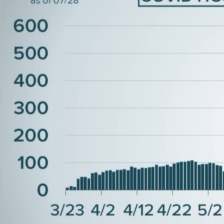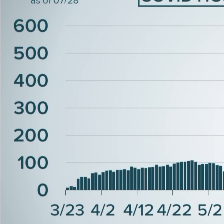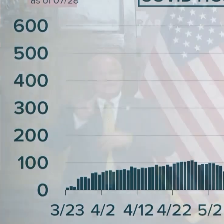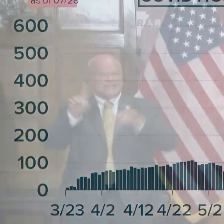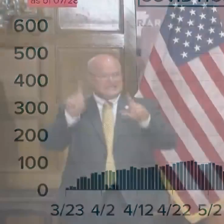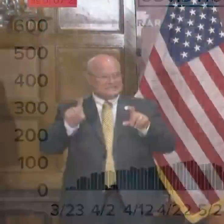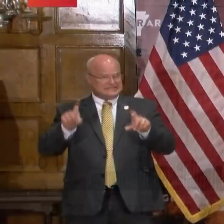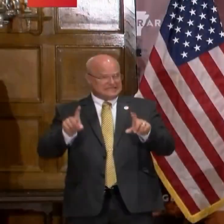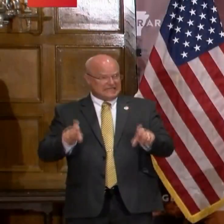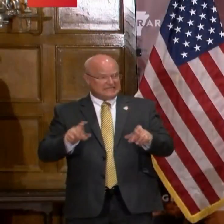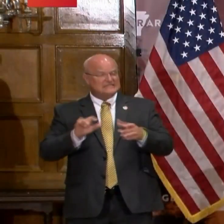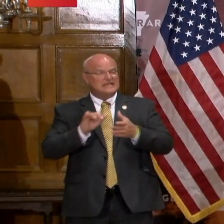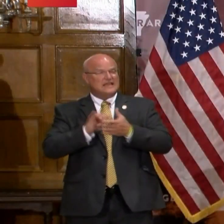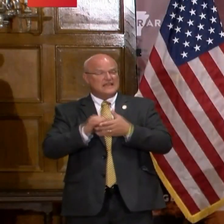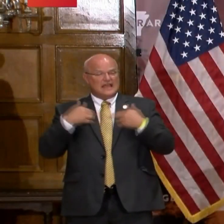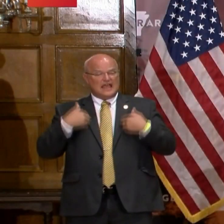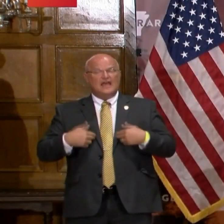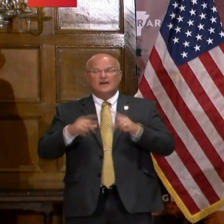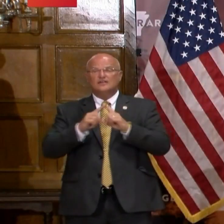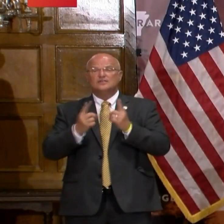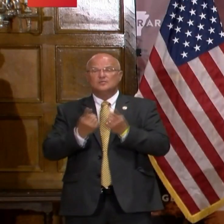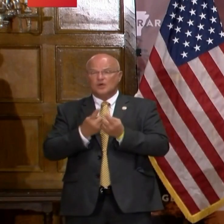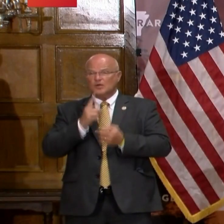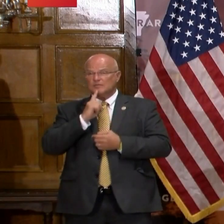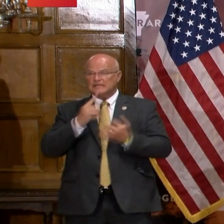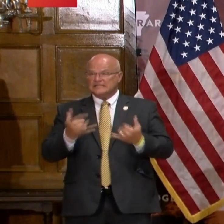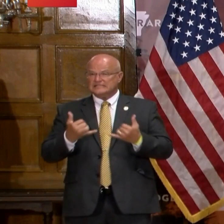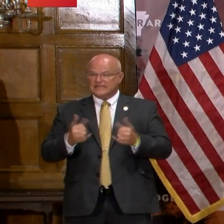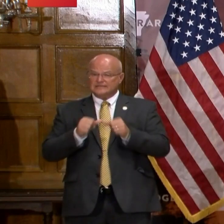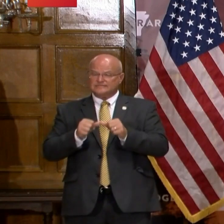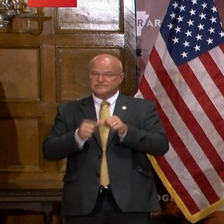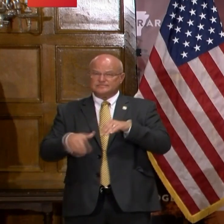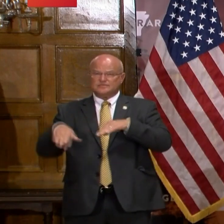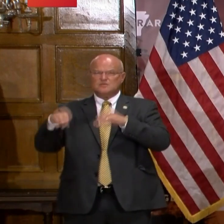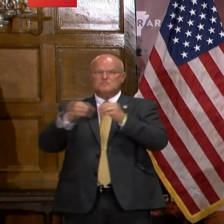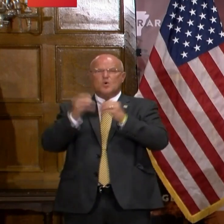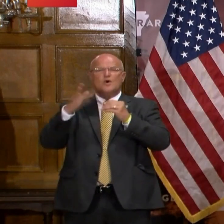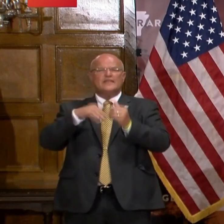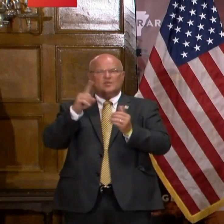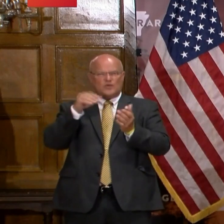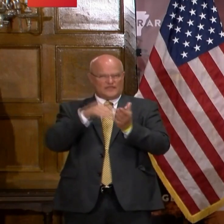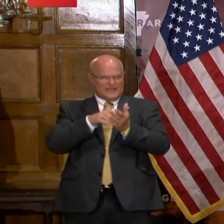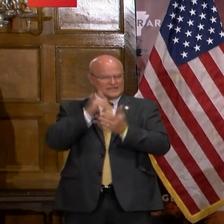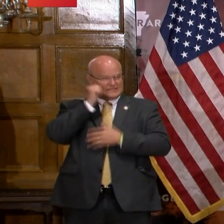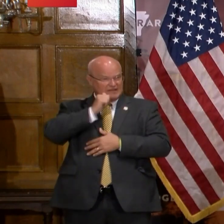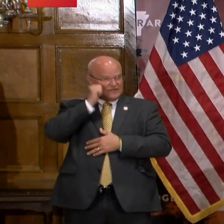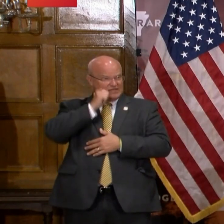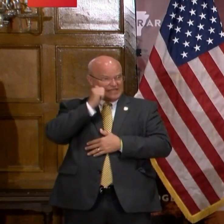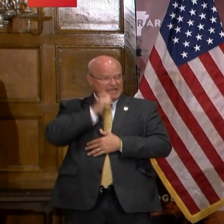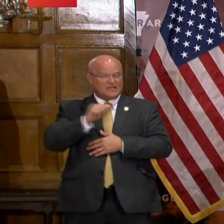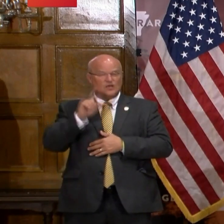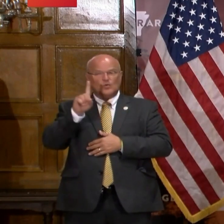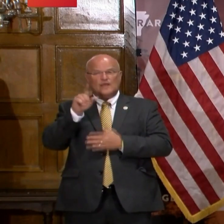tests. The health department is now consistently above 1,000 and is